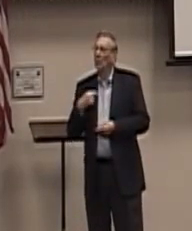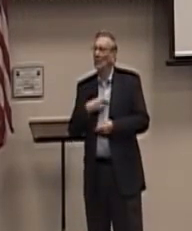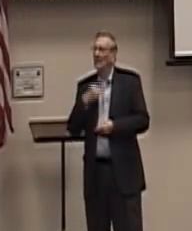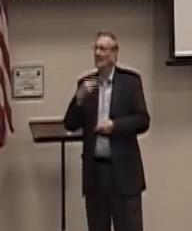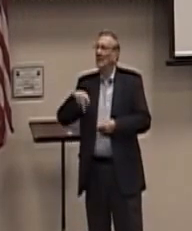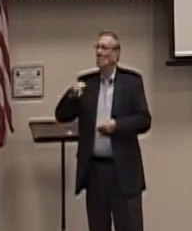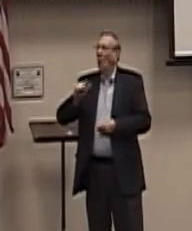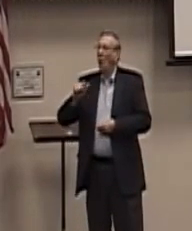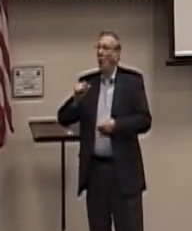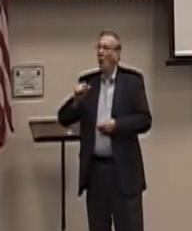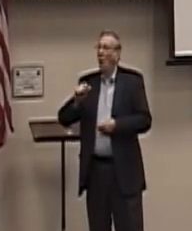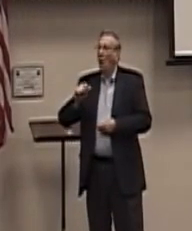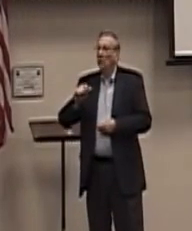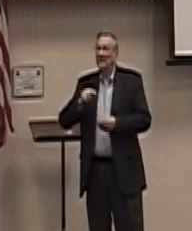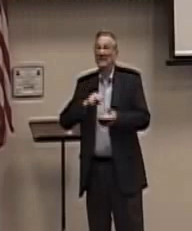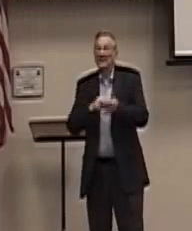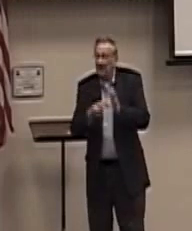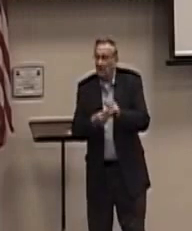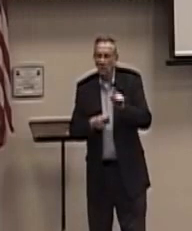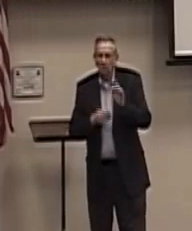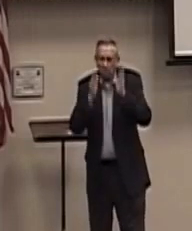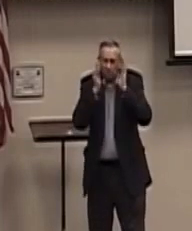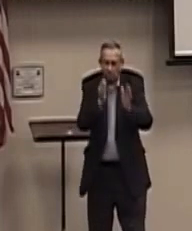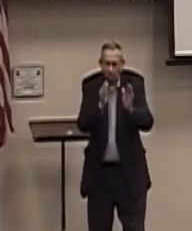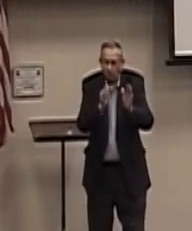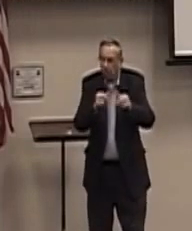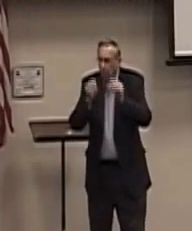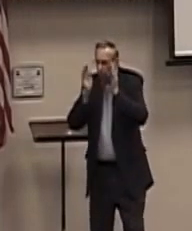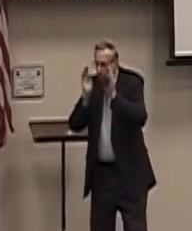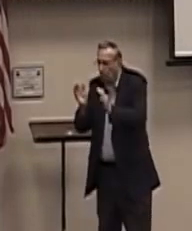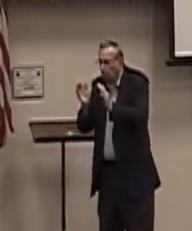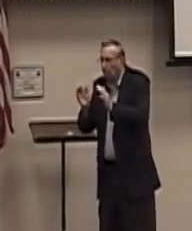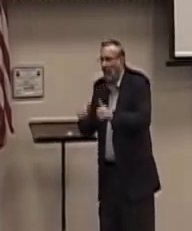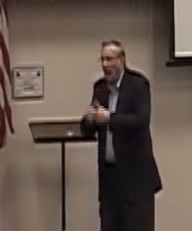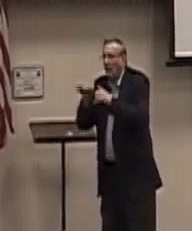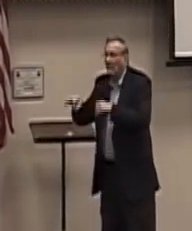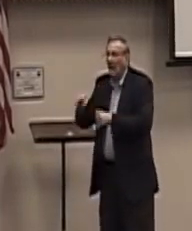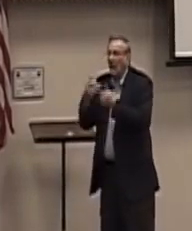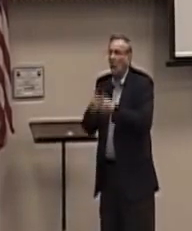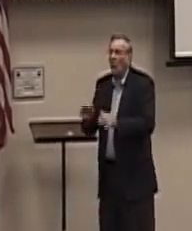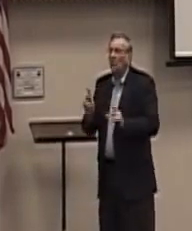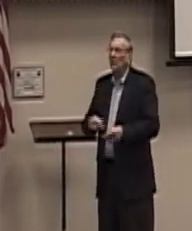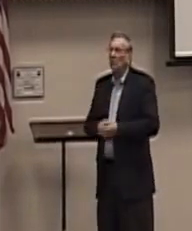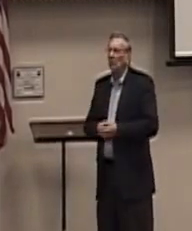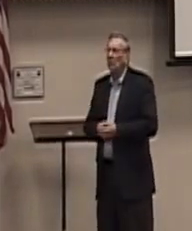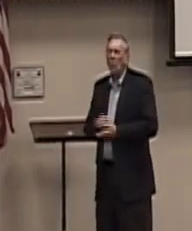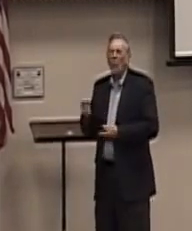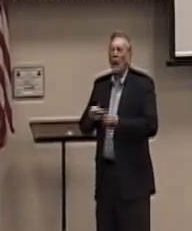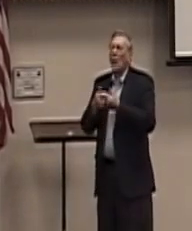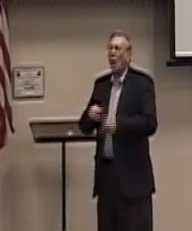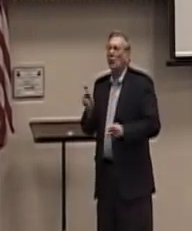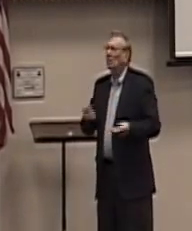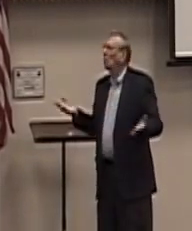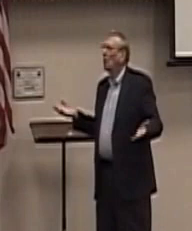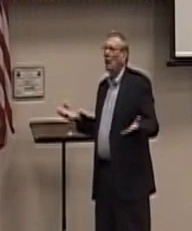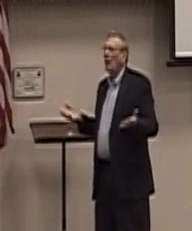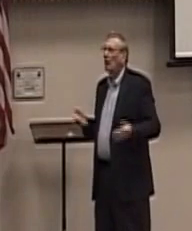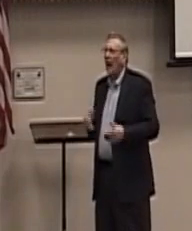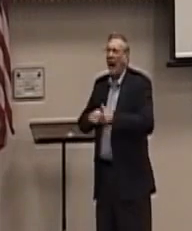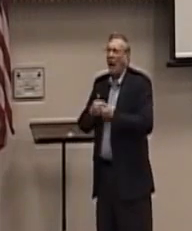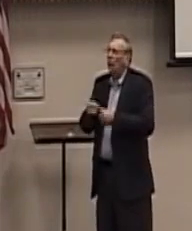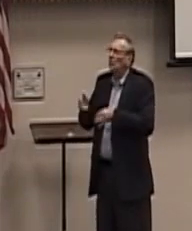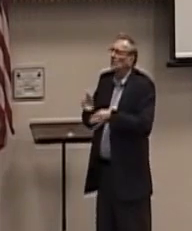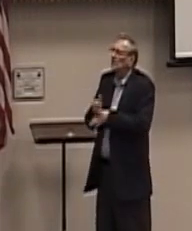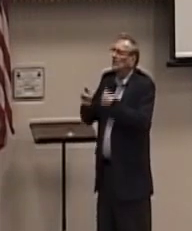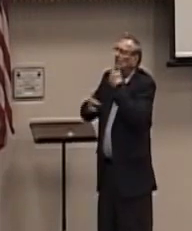Paul's very intentional and focused on how to find lost people, where they're at, how to share the gospel with